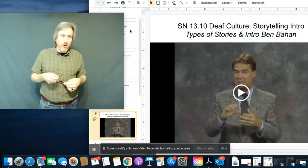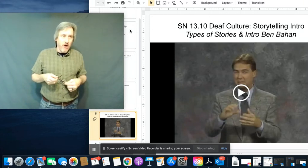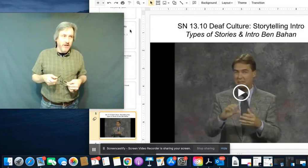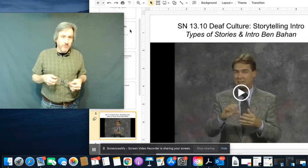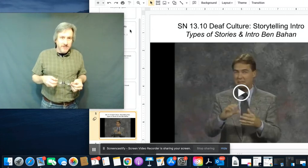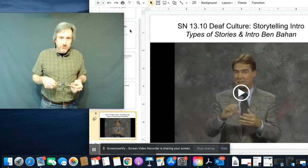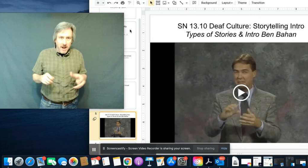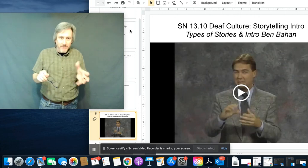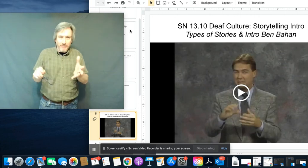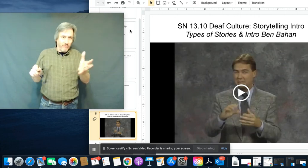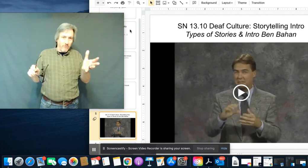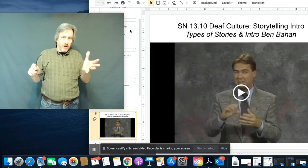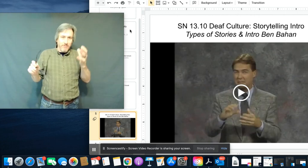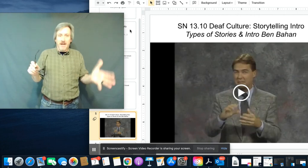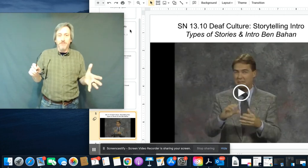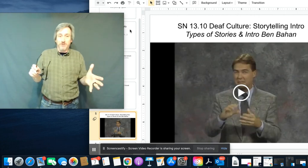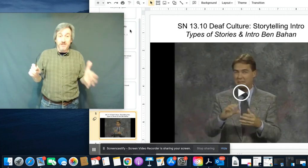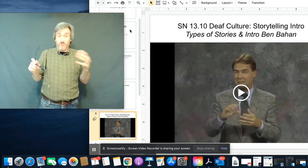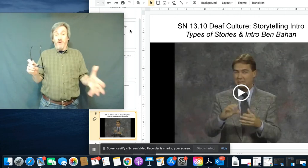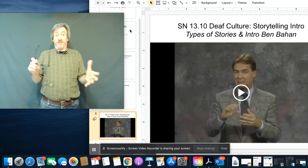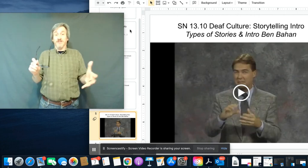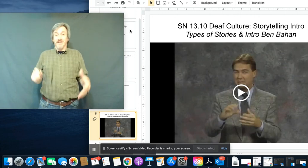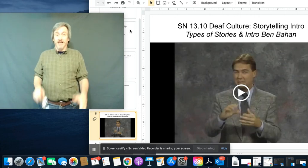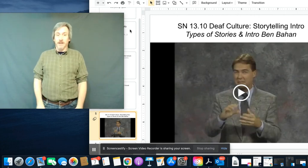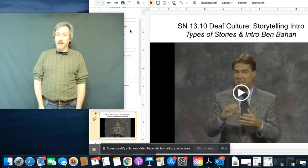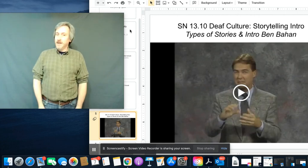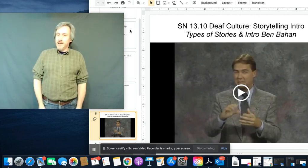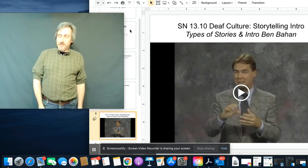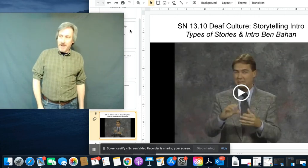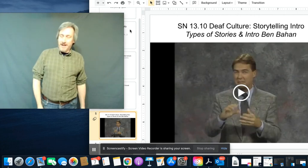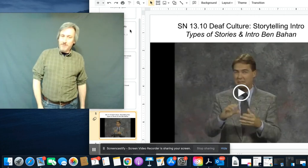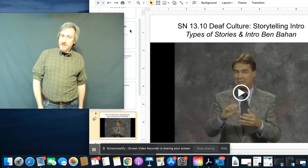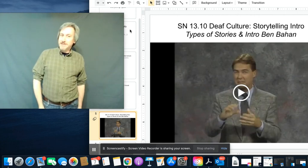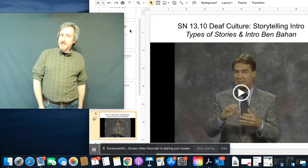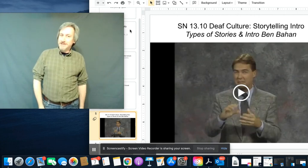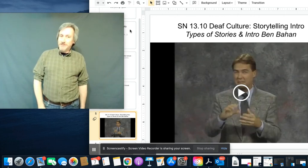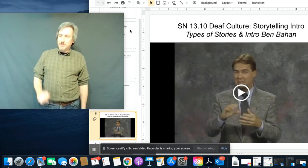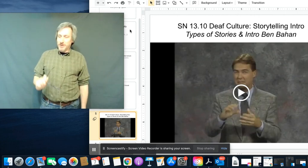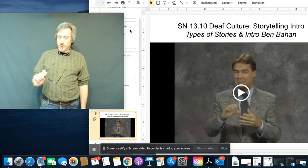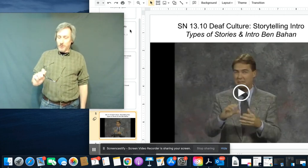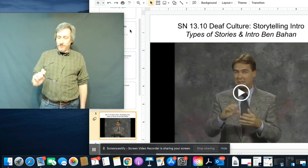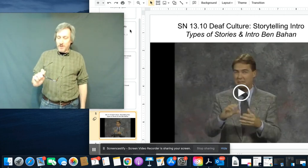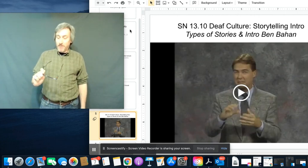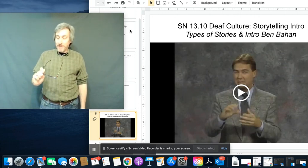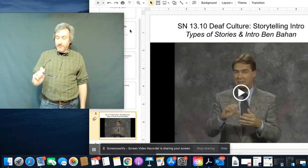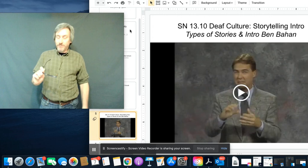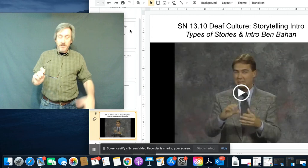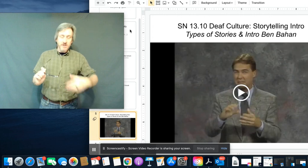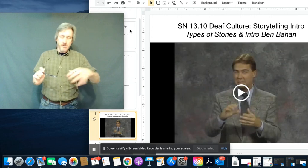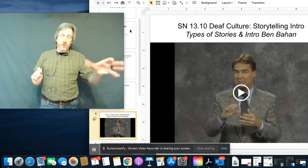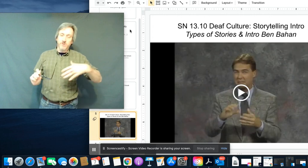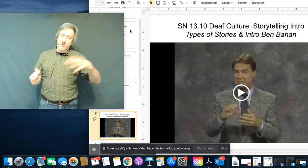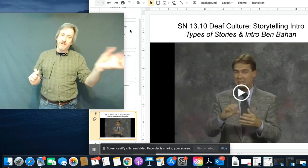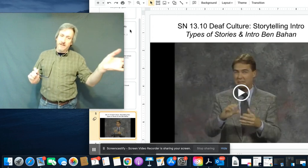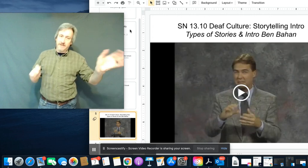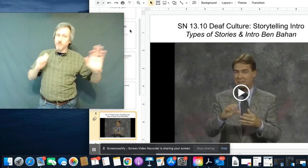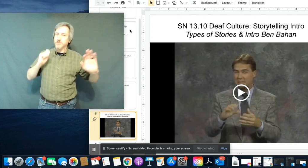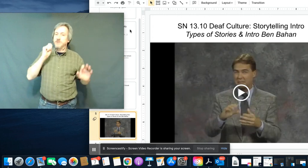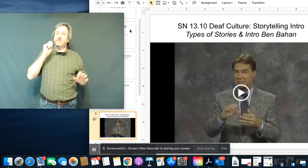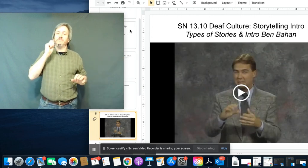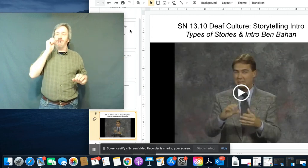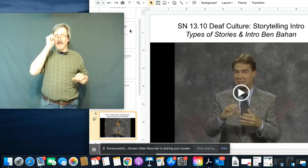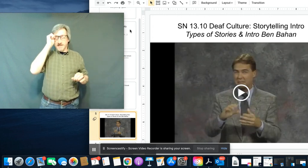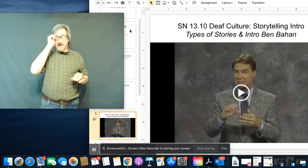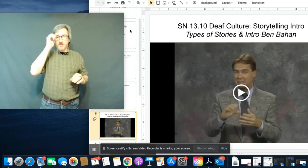your audio describing for a blind person of what they're seeing. Man, it was pretty cool. But, so the whole storytelling thing was